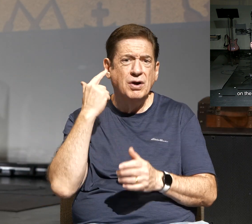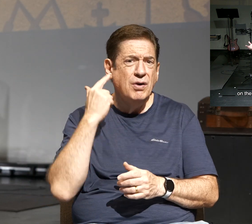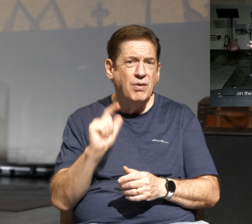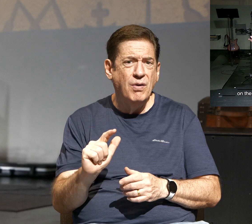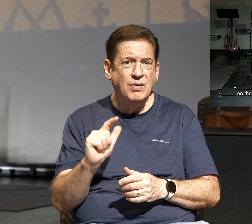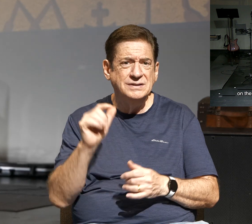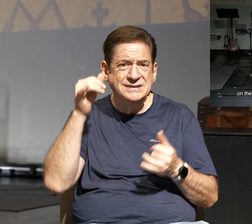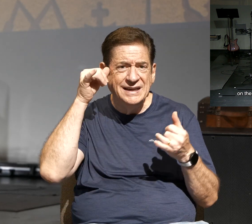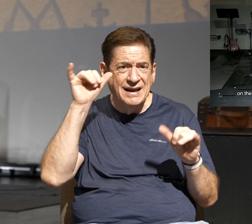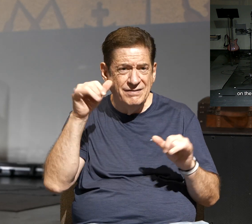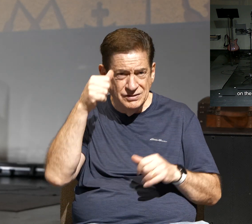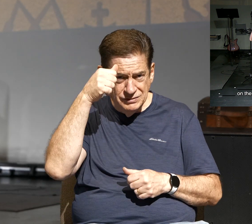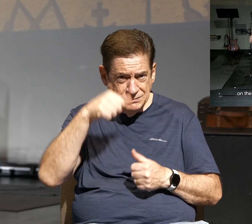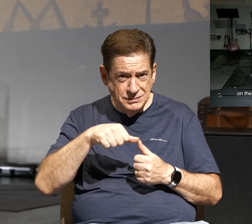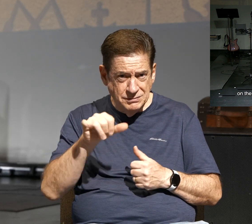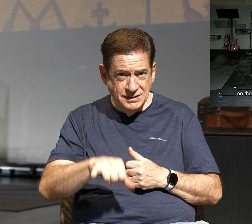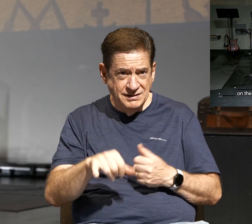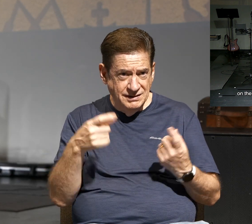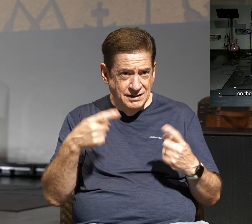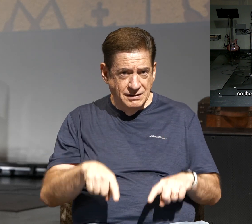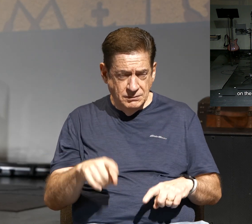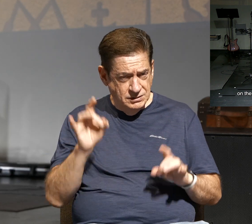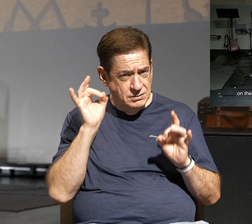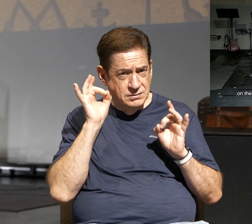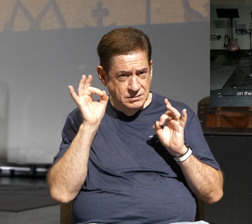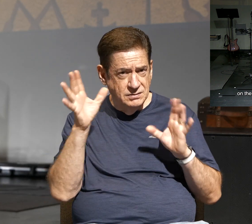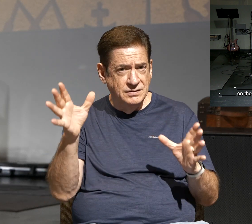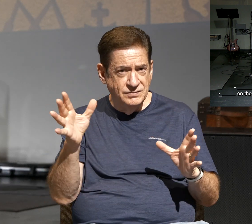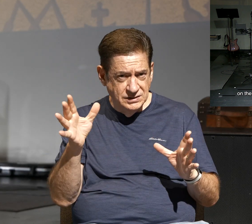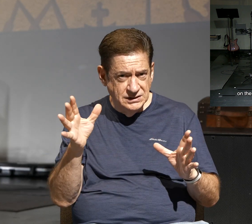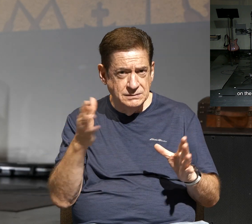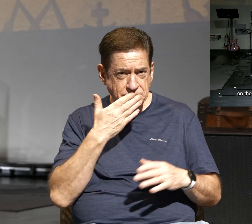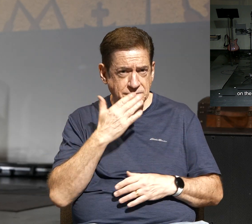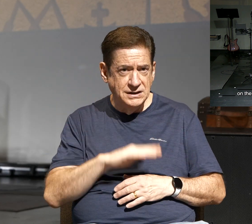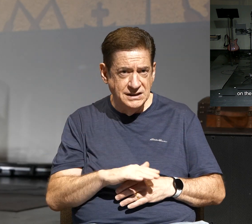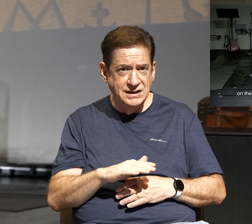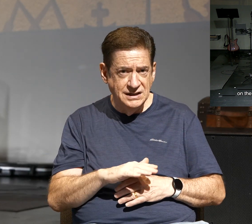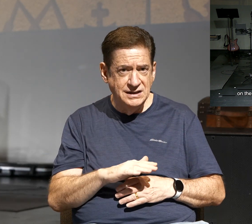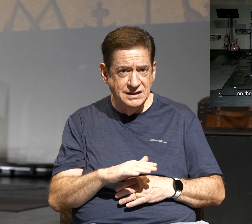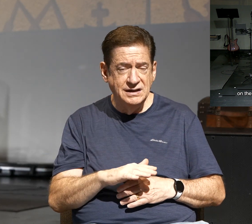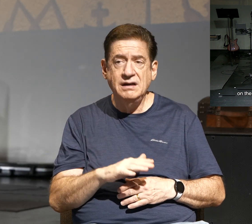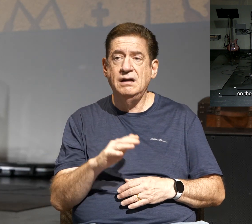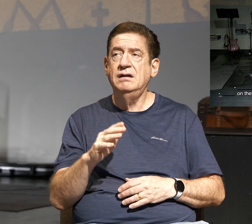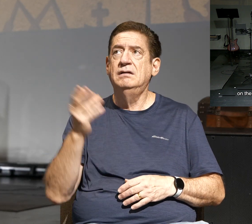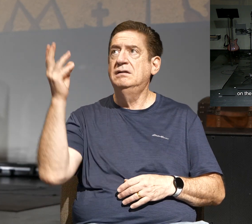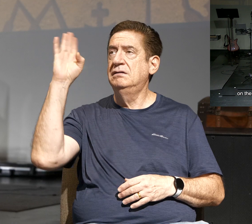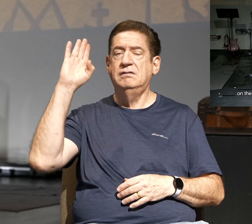golden calf. You guys remember that incident? It's horrible. It's bad. And so